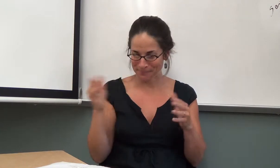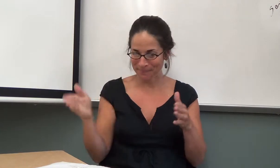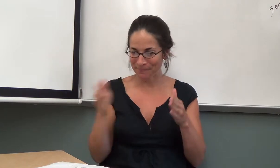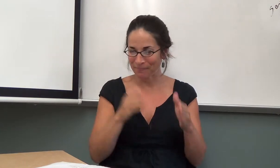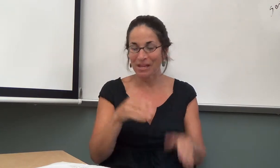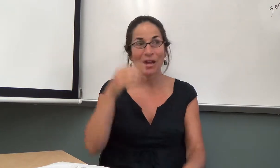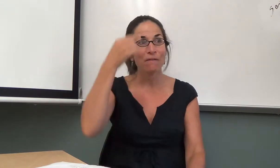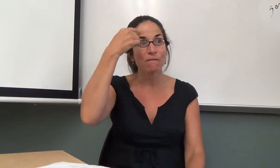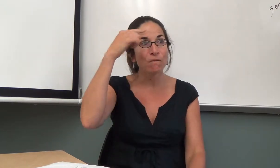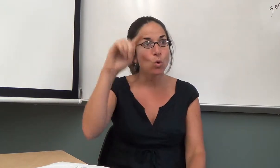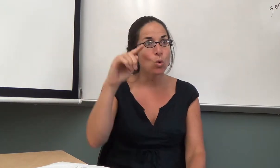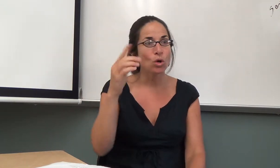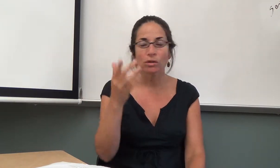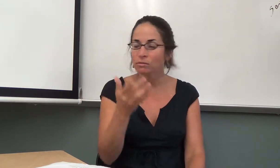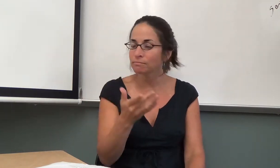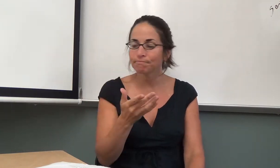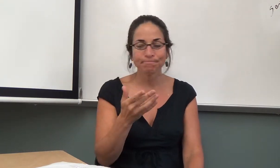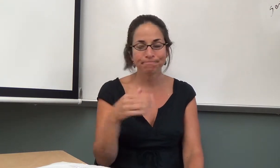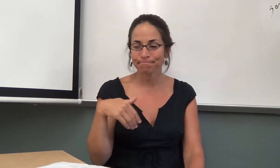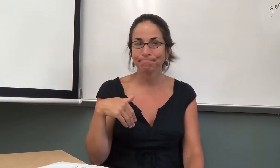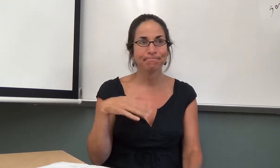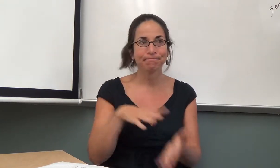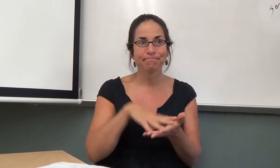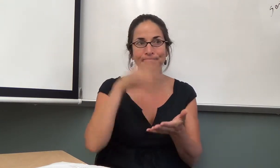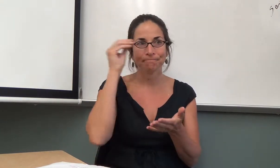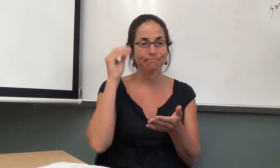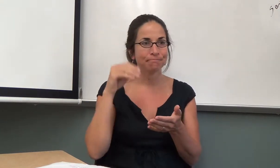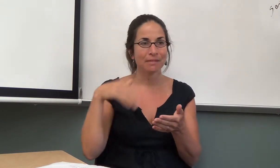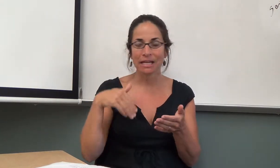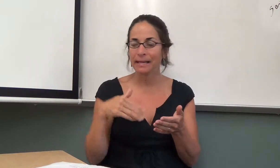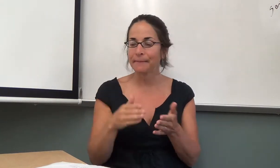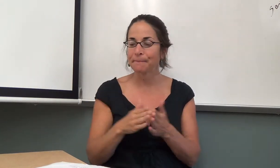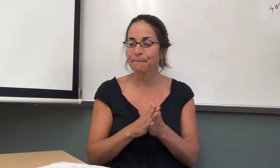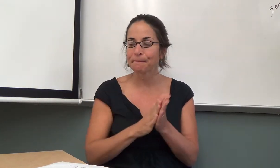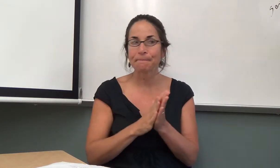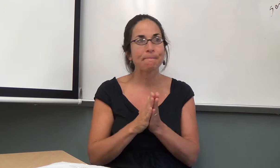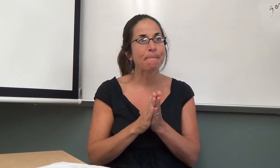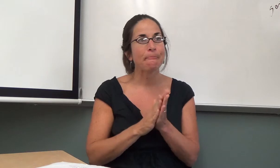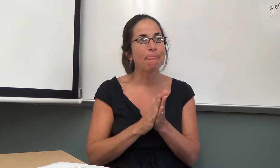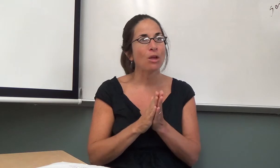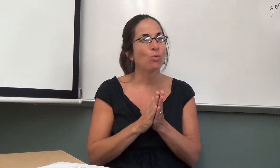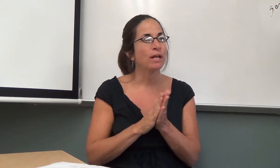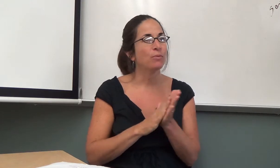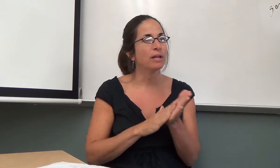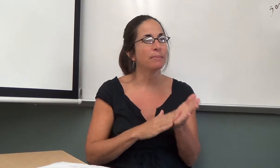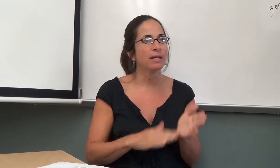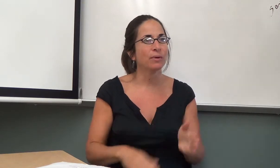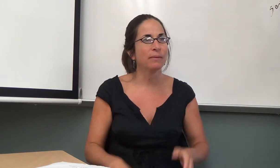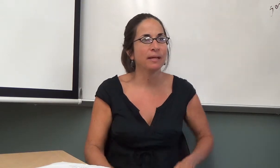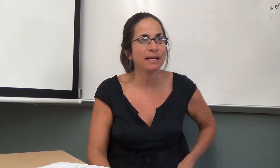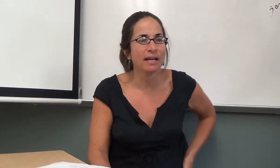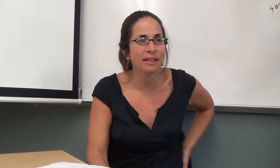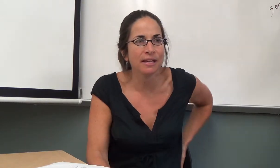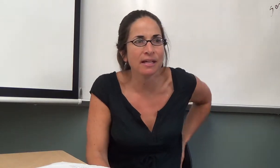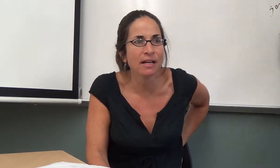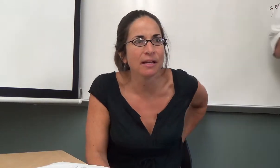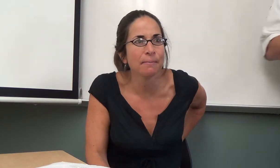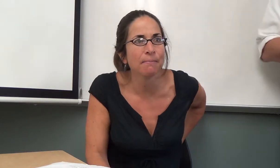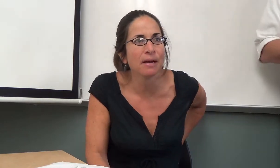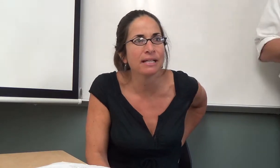not yet, right? We might know what it is, but we don't want to say it yet. How about working? Wait a minute, Oh, wait Sandra, a minute. go ahead. I think I